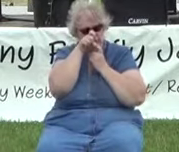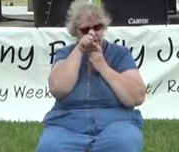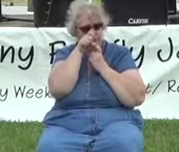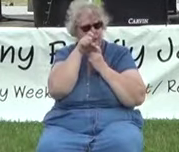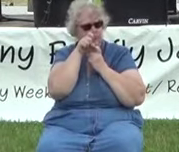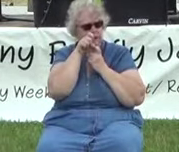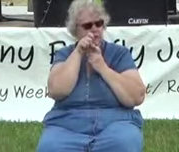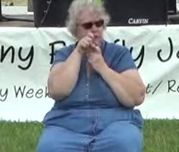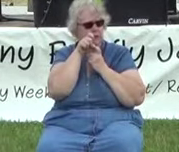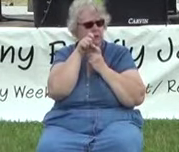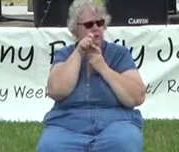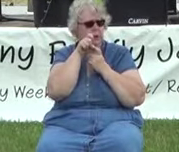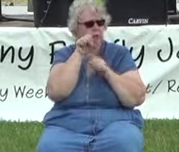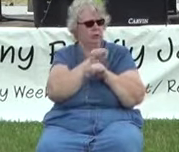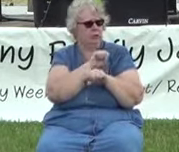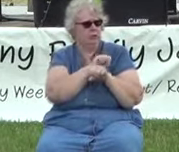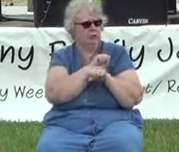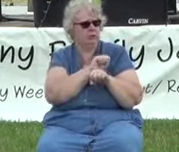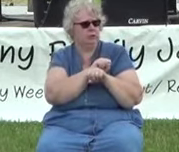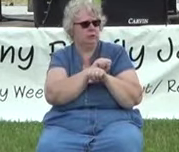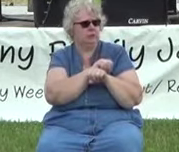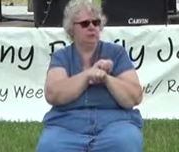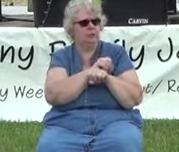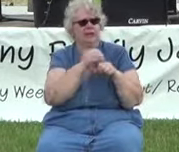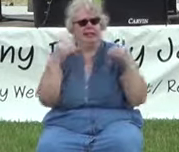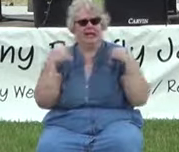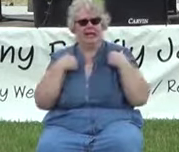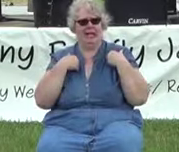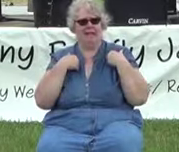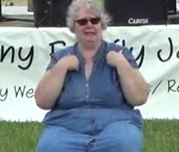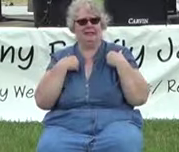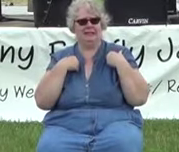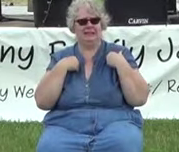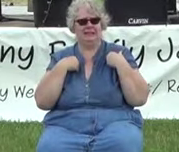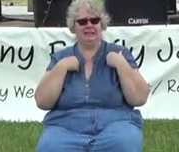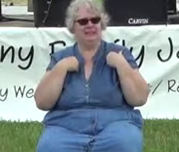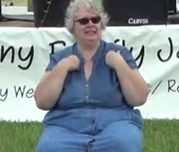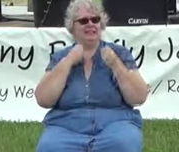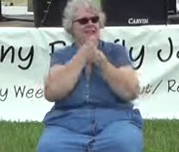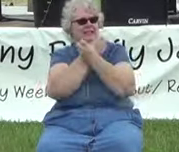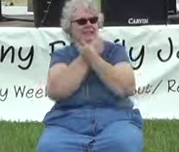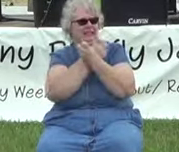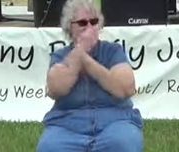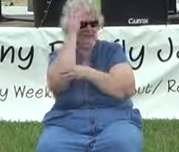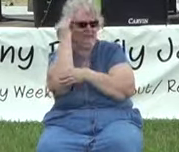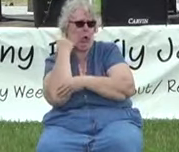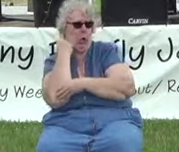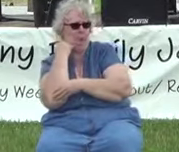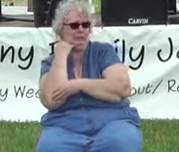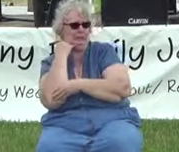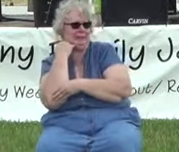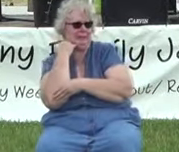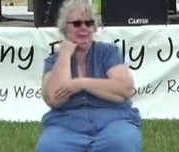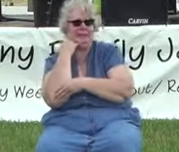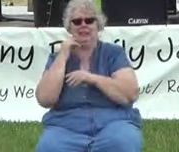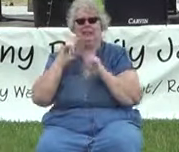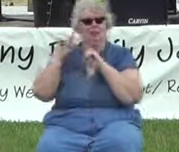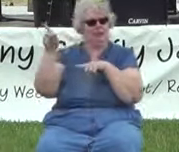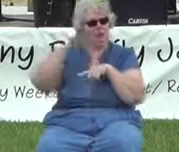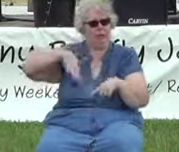skull in front of that. They just had served down there in a downtown, in an area that is so rough the cops don't even want to